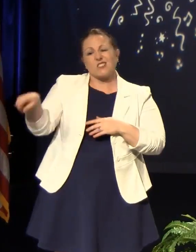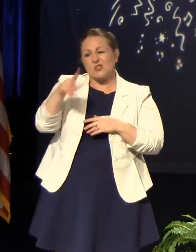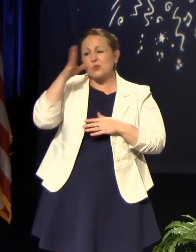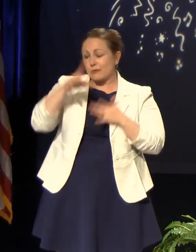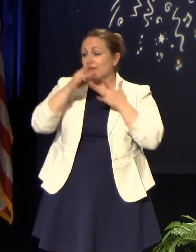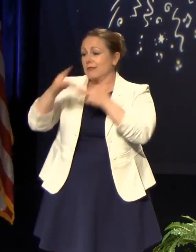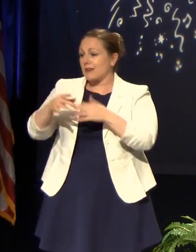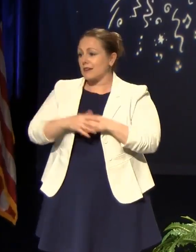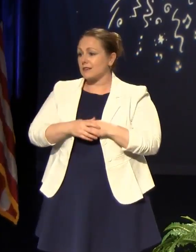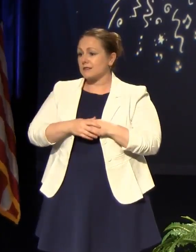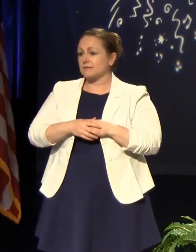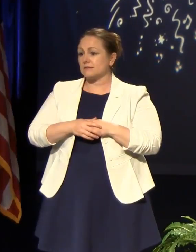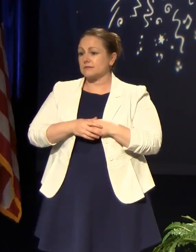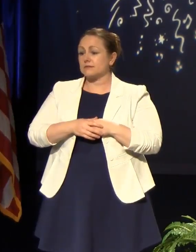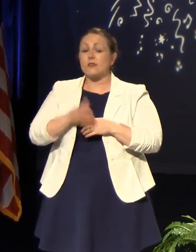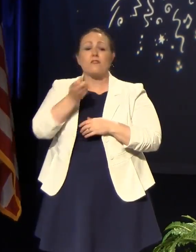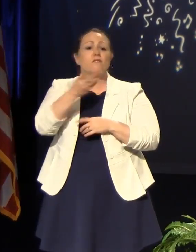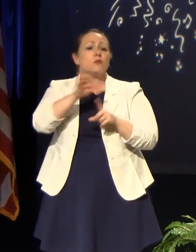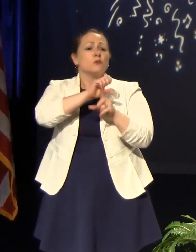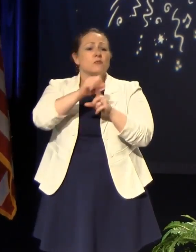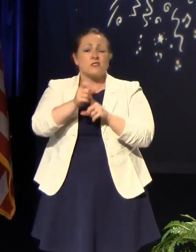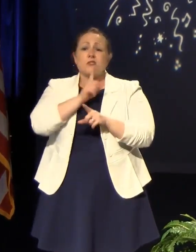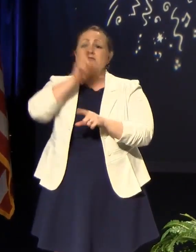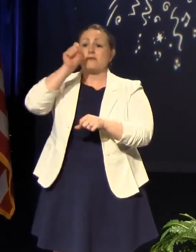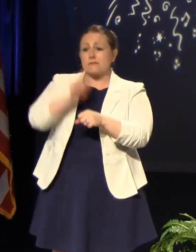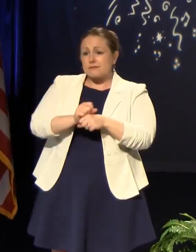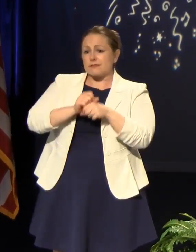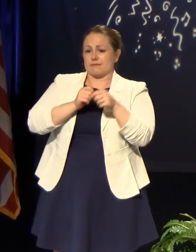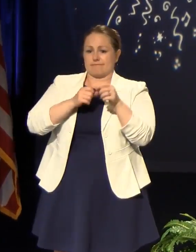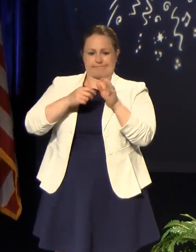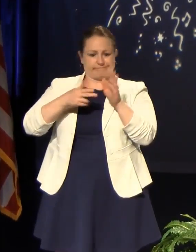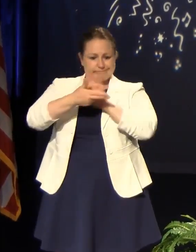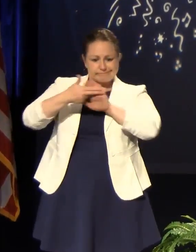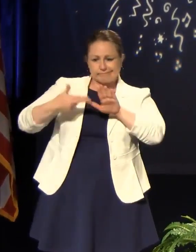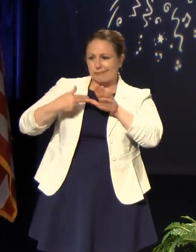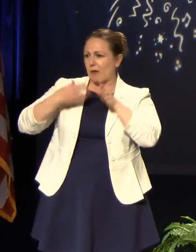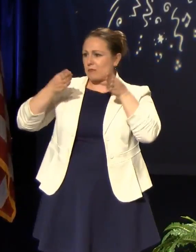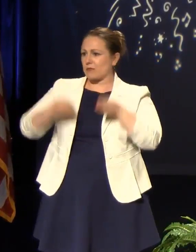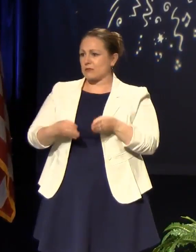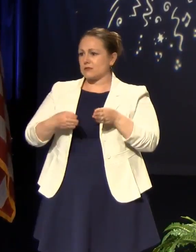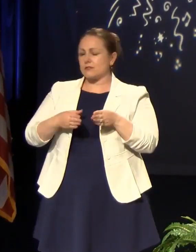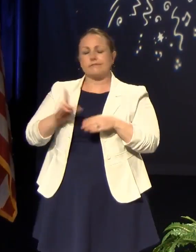situations define who a person is. It's how that person reacts to that